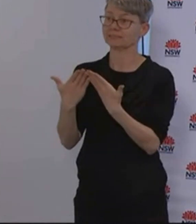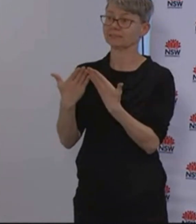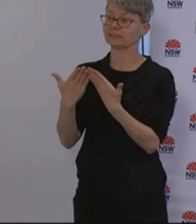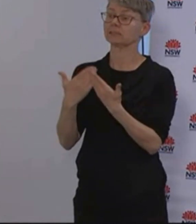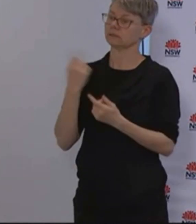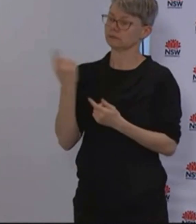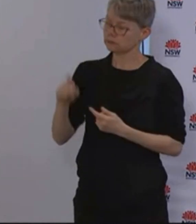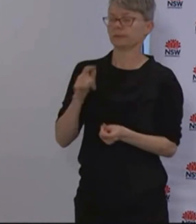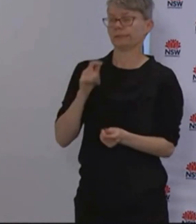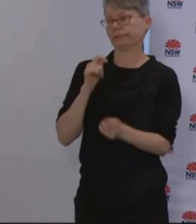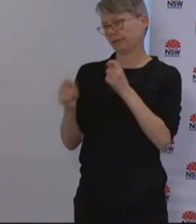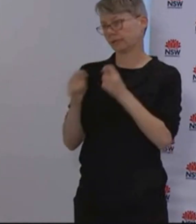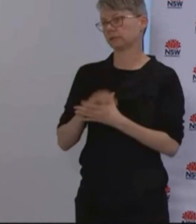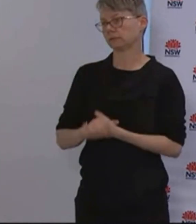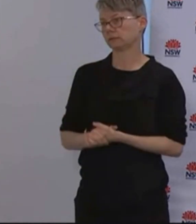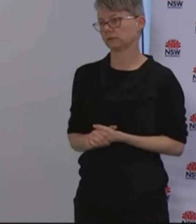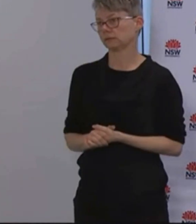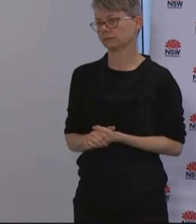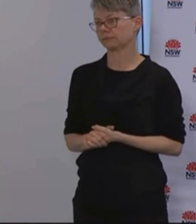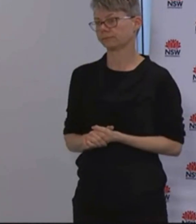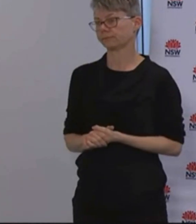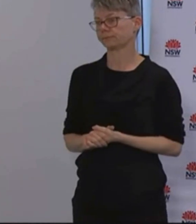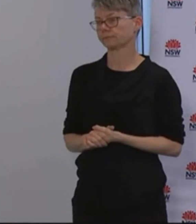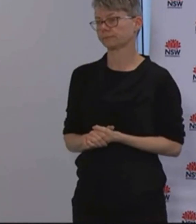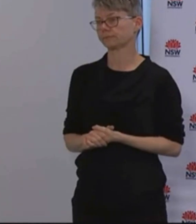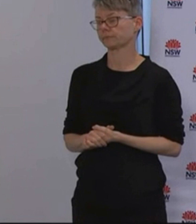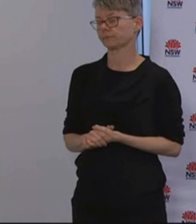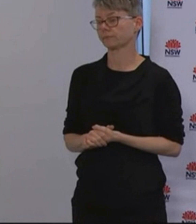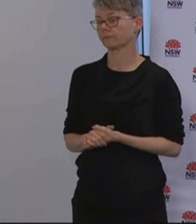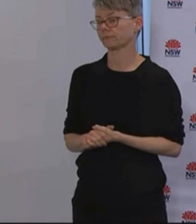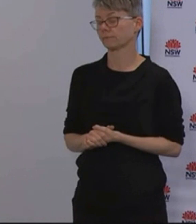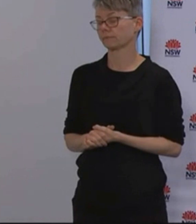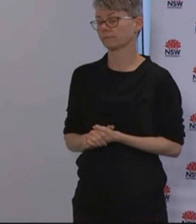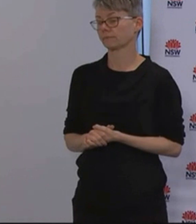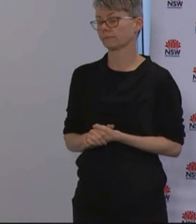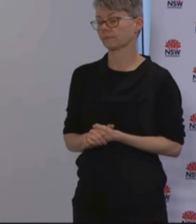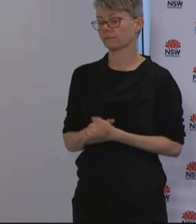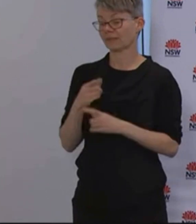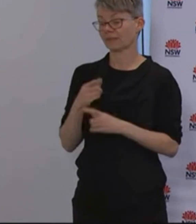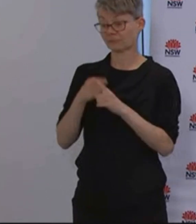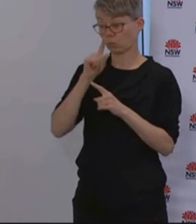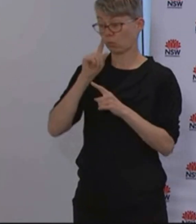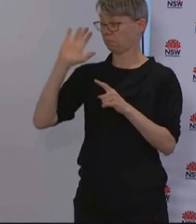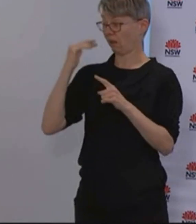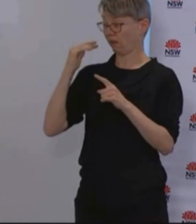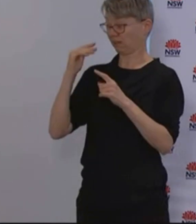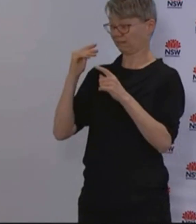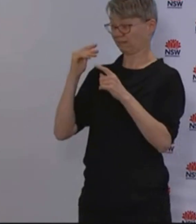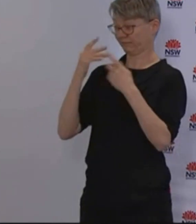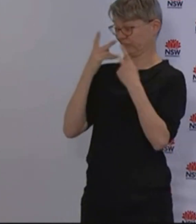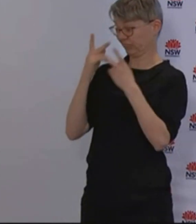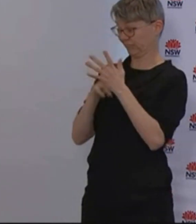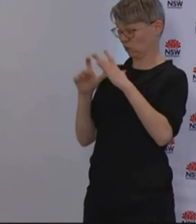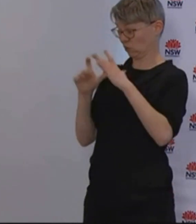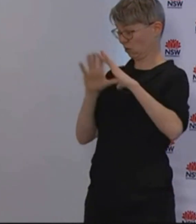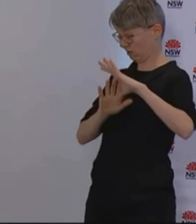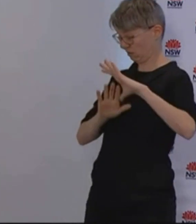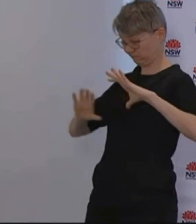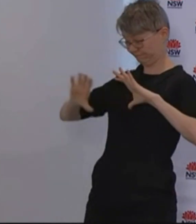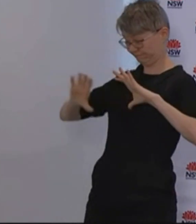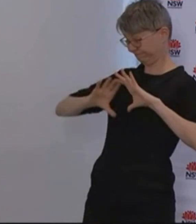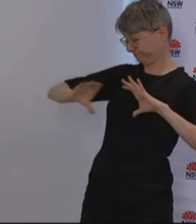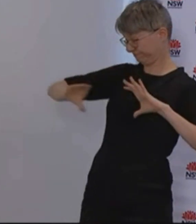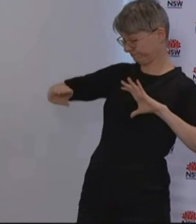for testing. I would also like to urge those people who have been particularly anywhere in Victoria, but in particular the